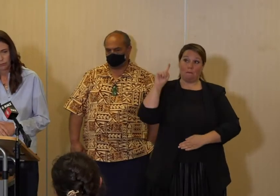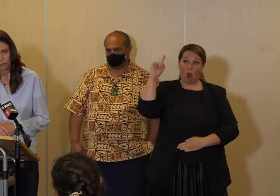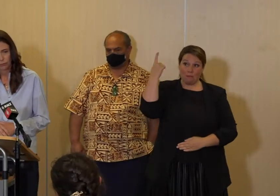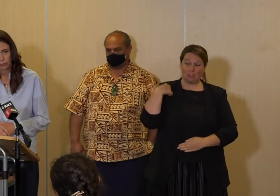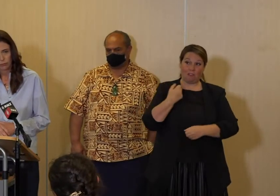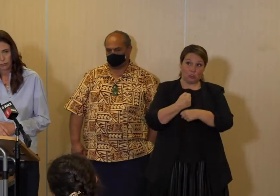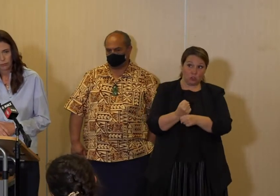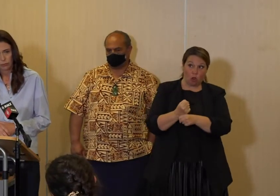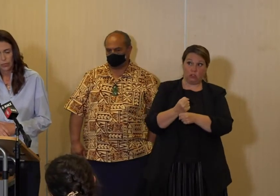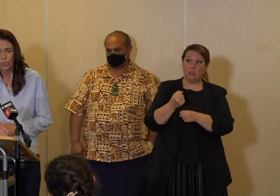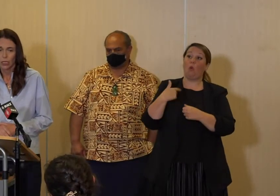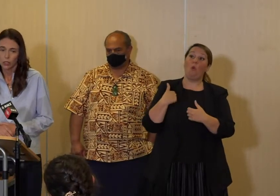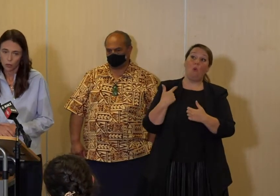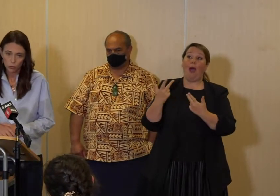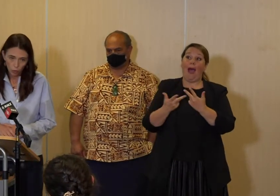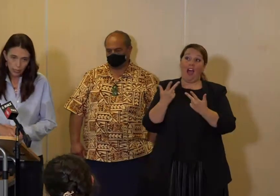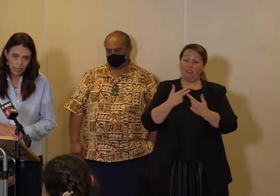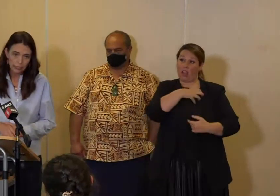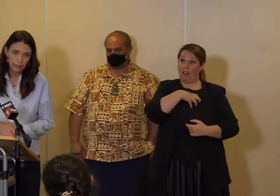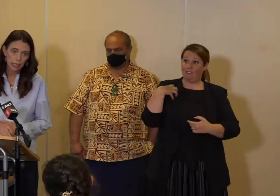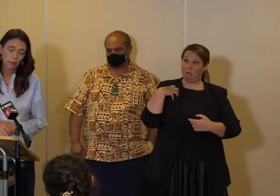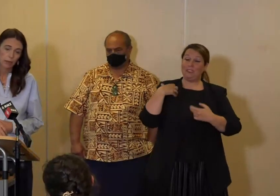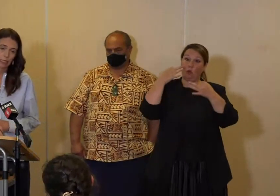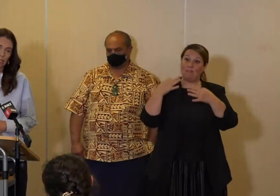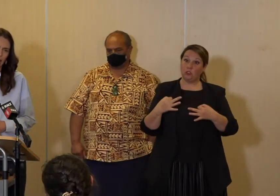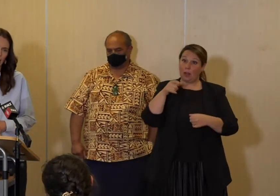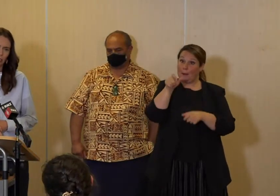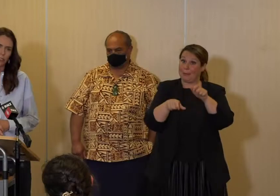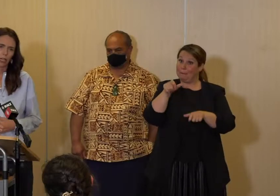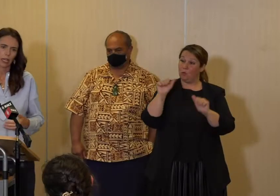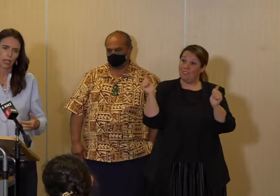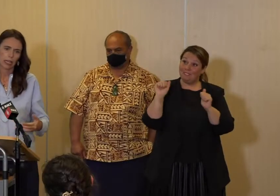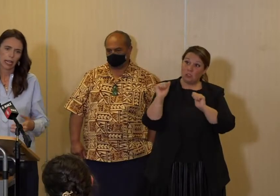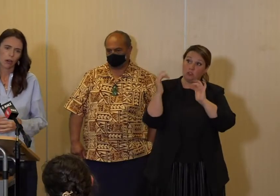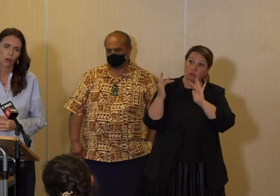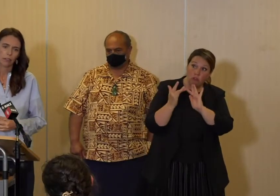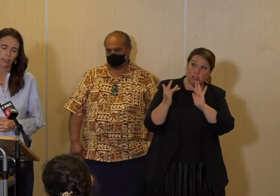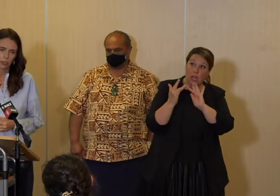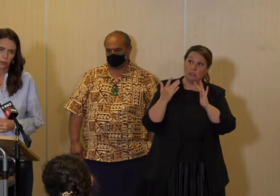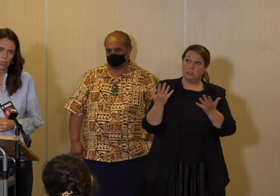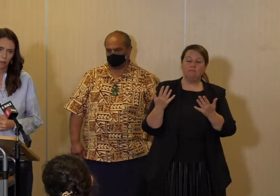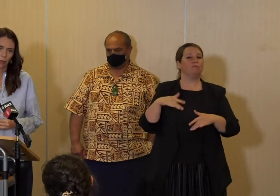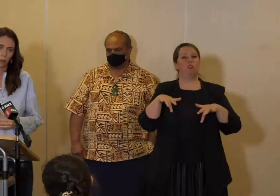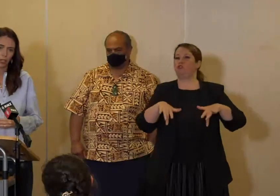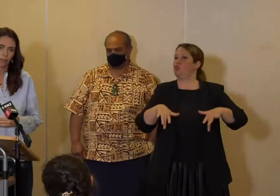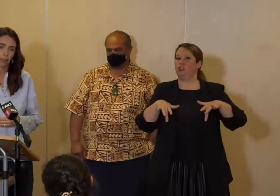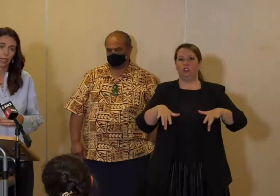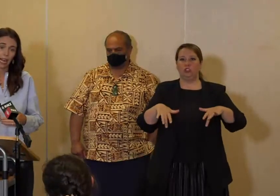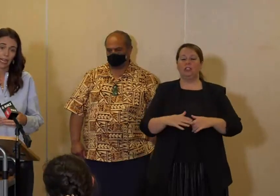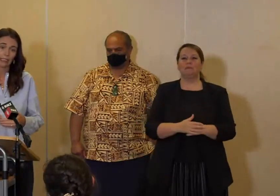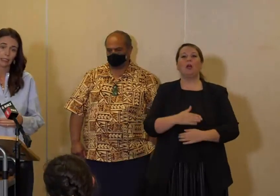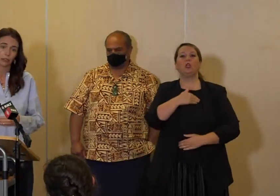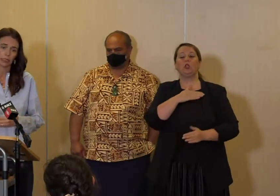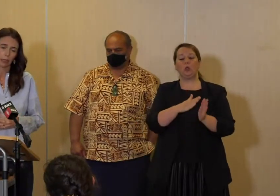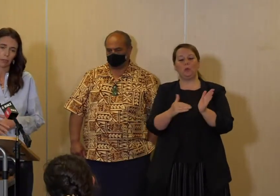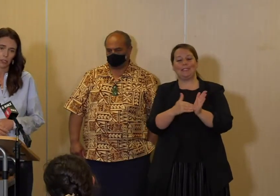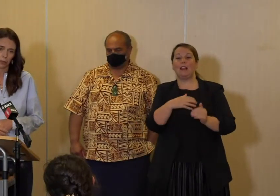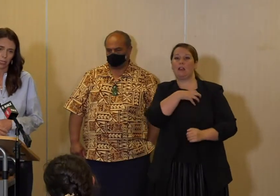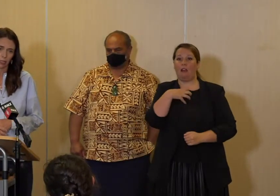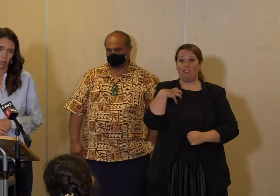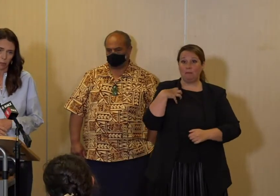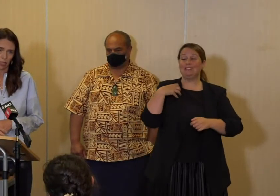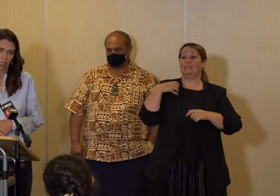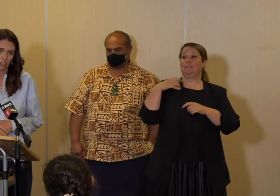any other government officials? No, not at this stage. Our officials have been working very hard to